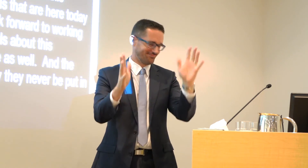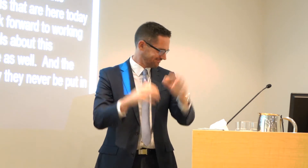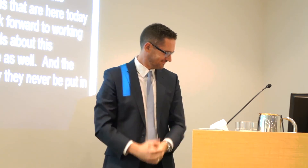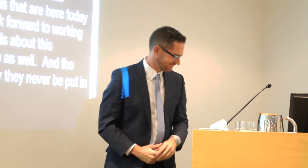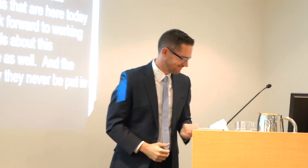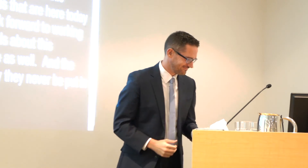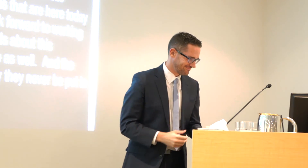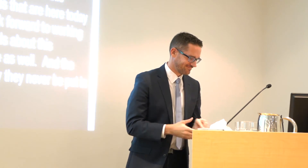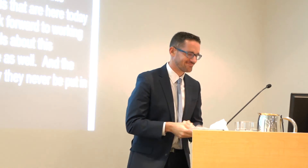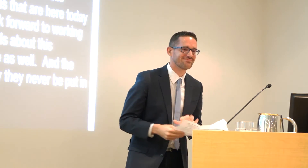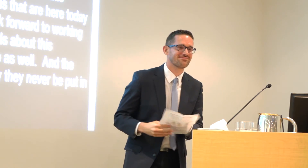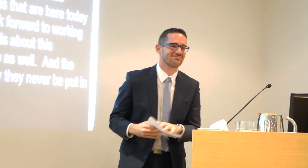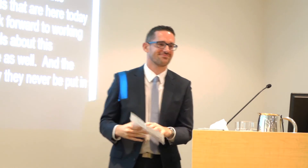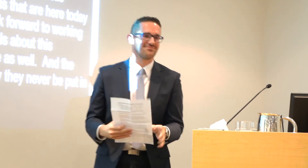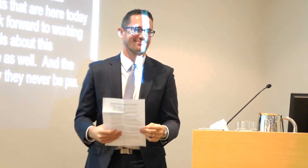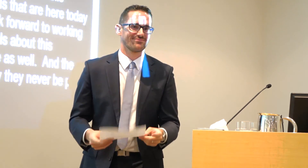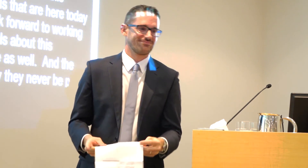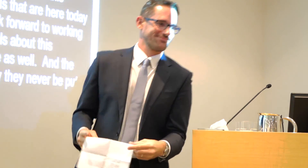much.